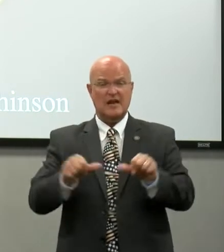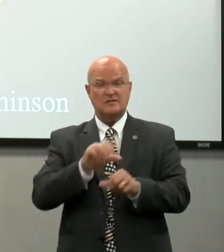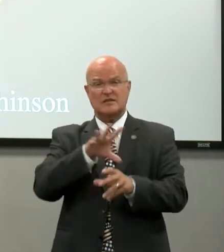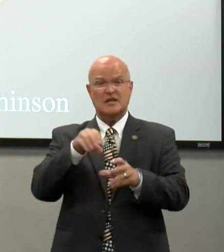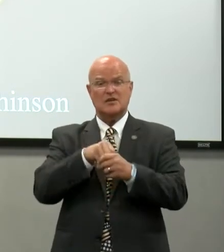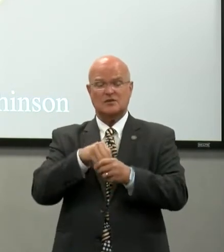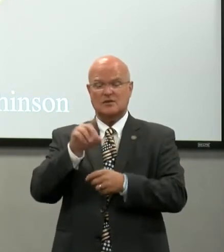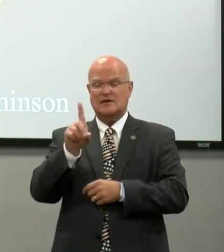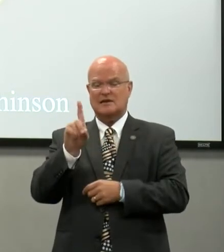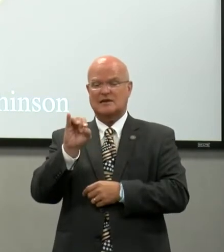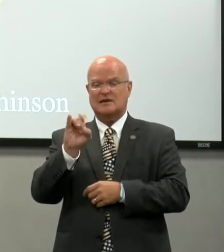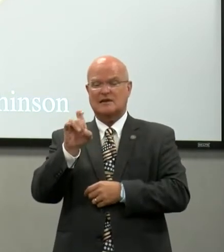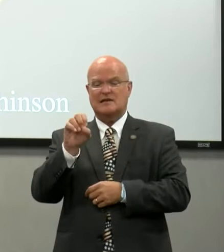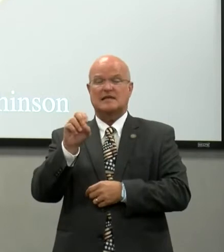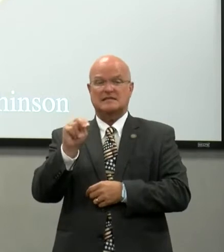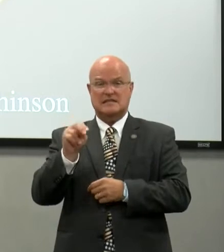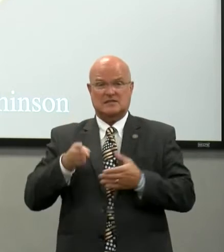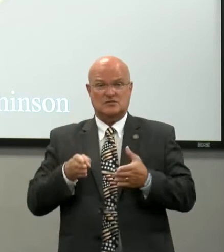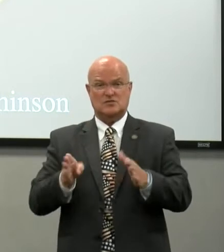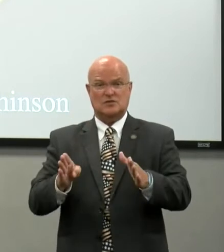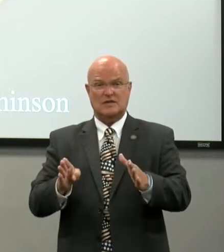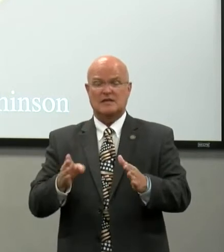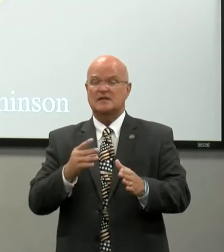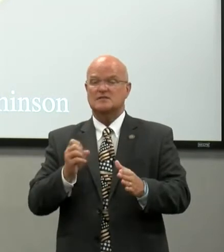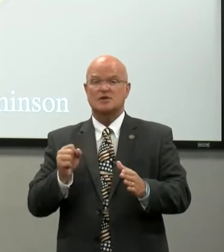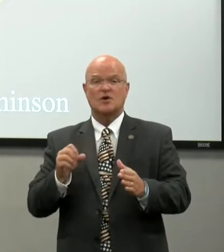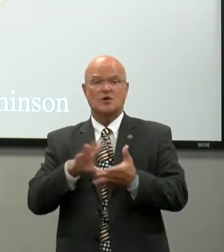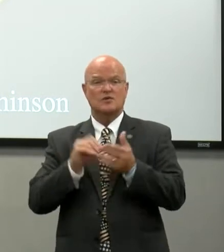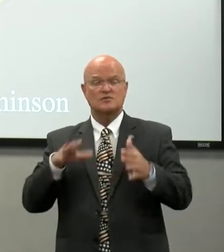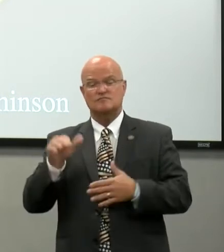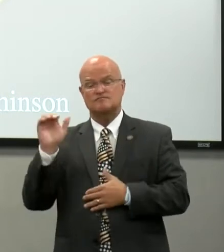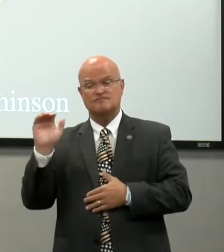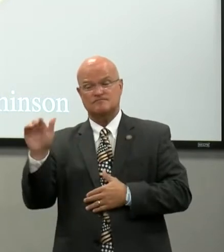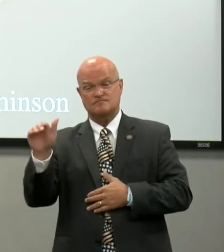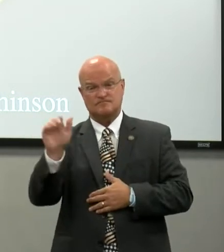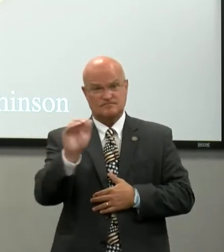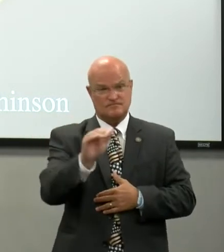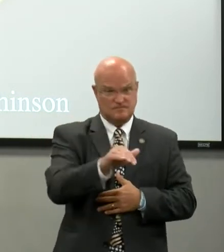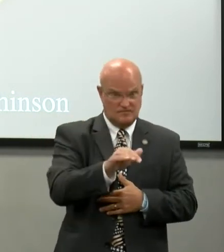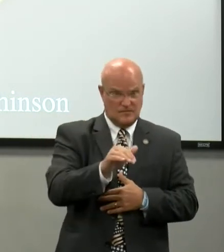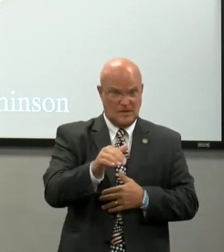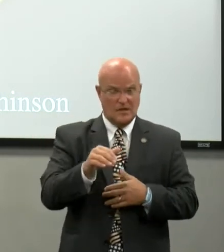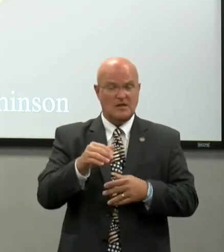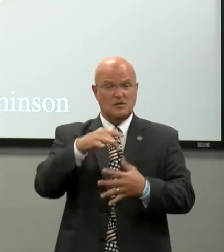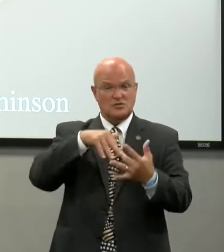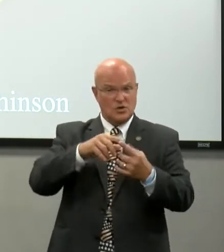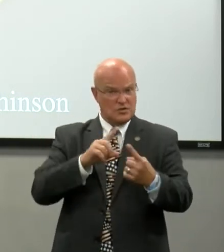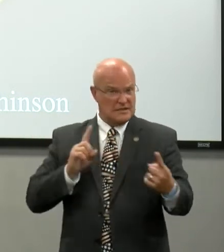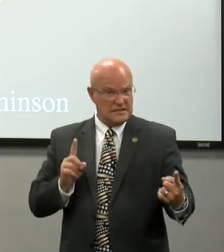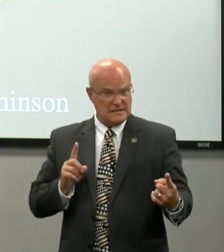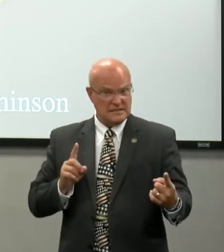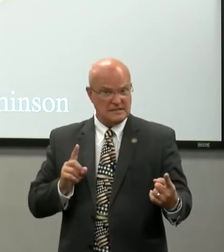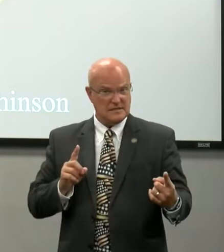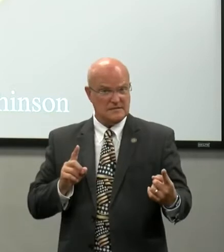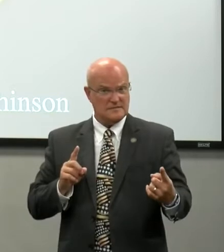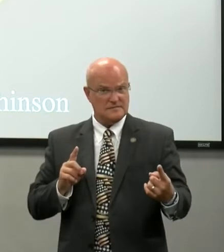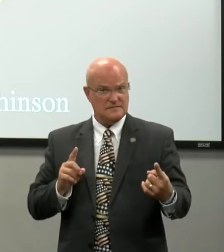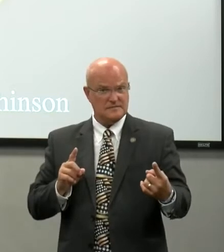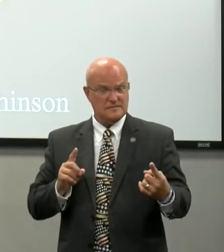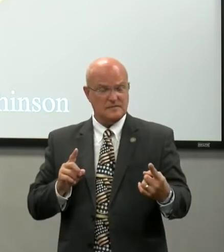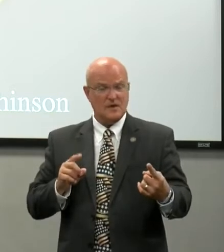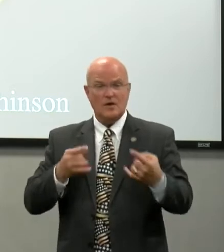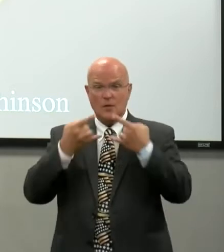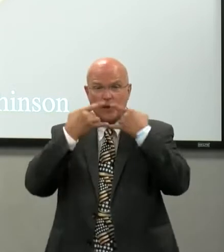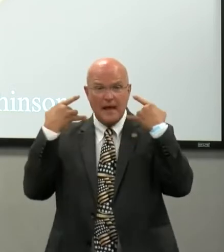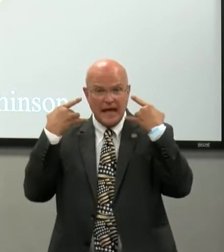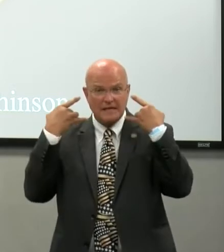including Dixon Street, just to remind the students and others that might be there, socially distance,